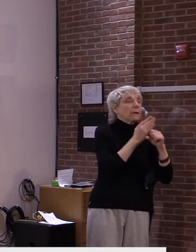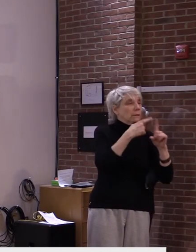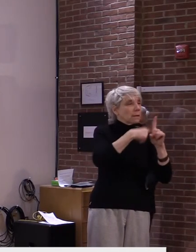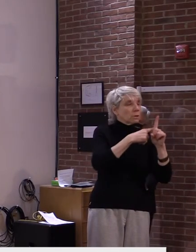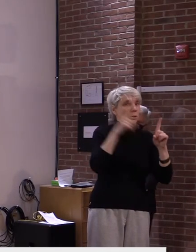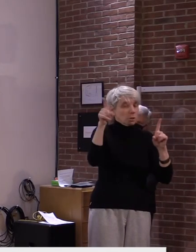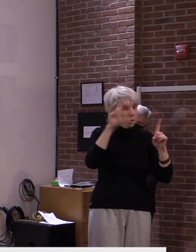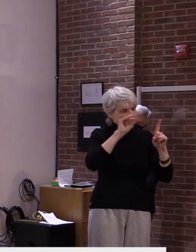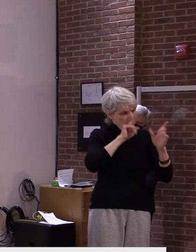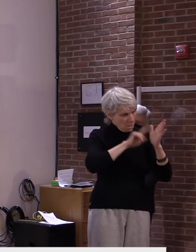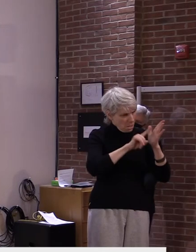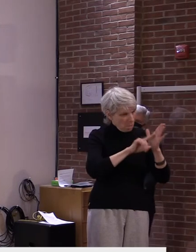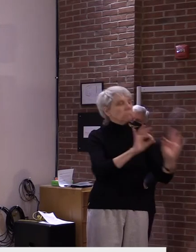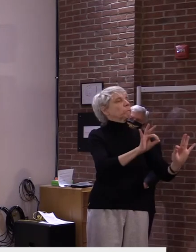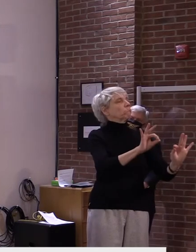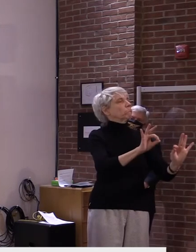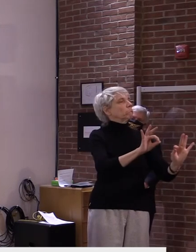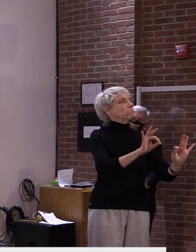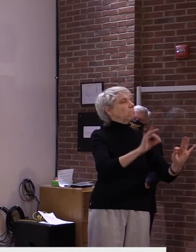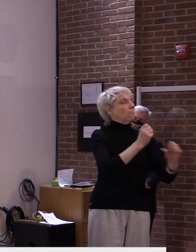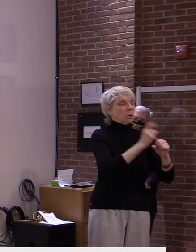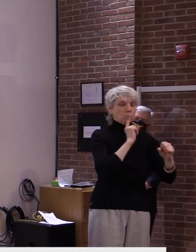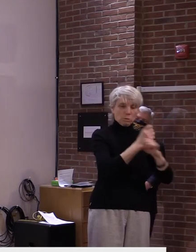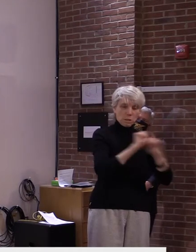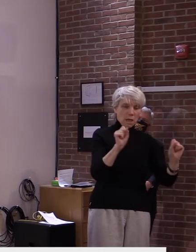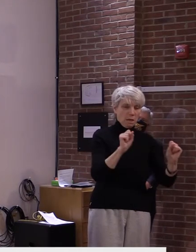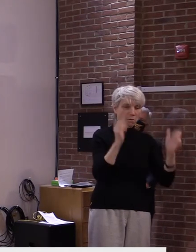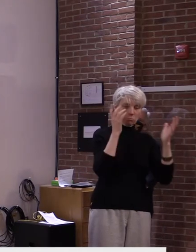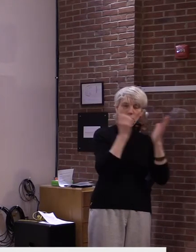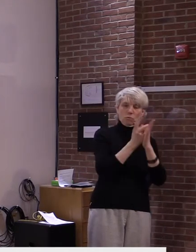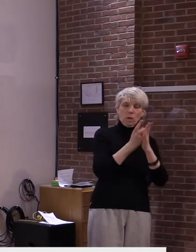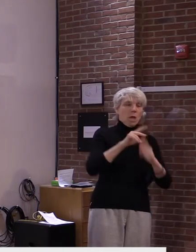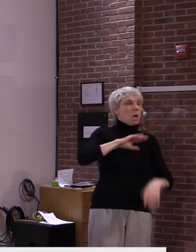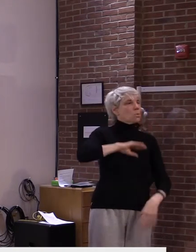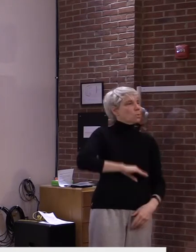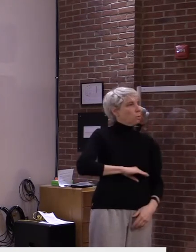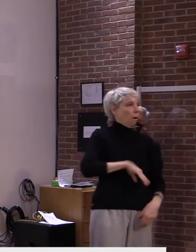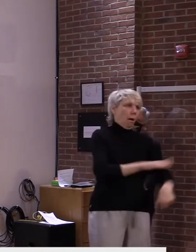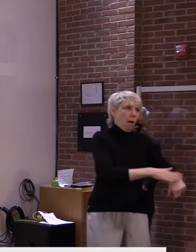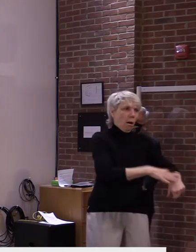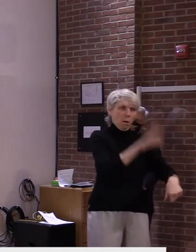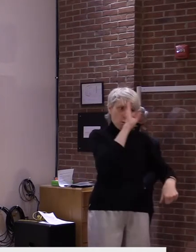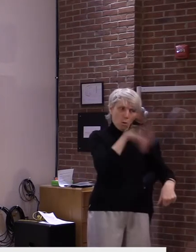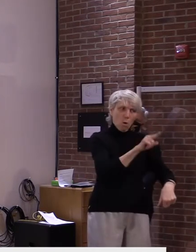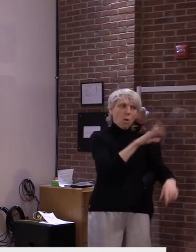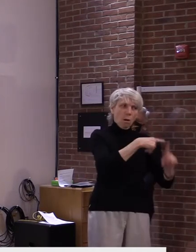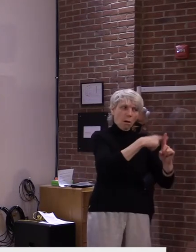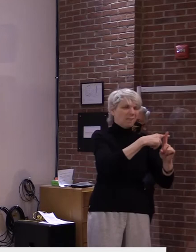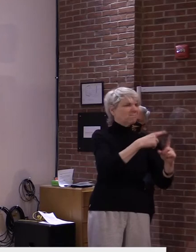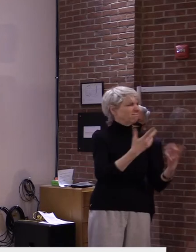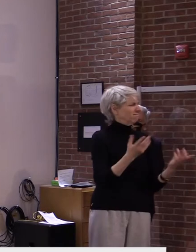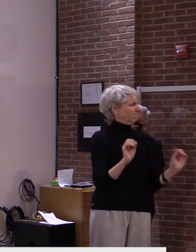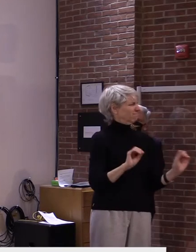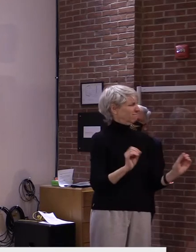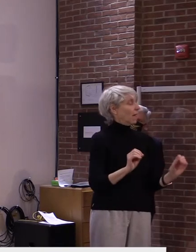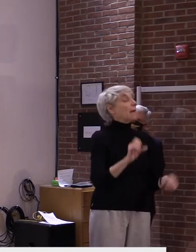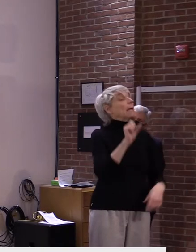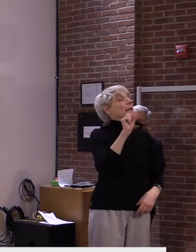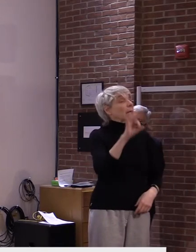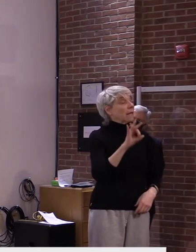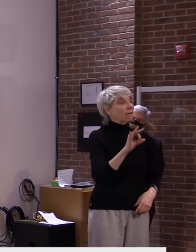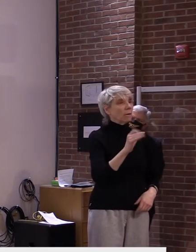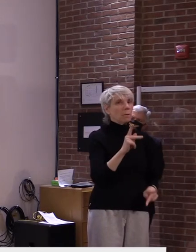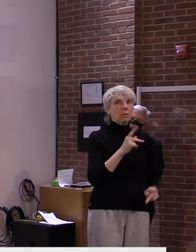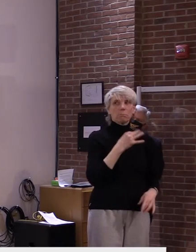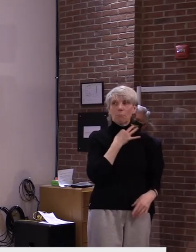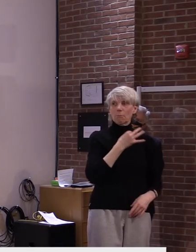deemed still effective and safe, nobody gets that kind of informed process. If people are nervous about that, I can